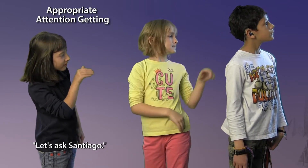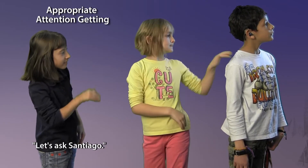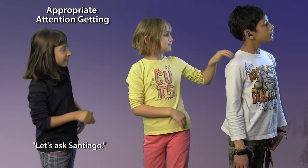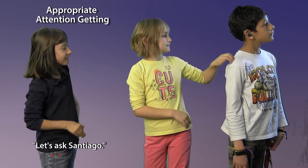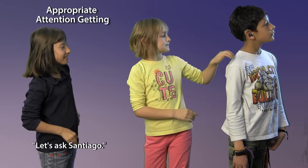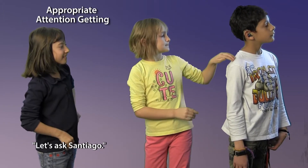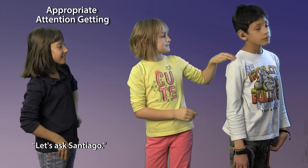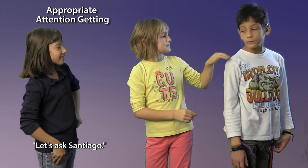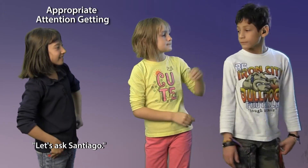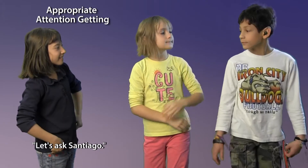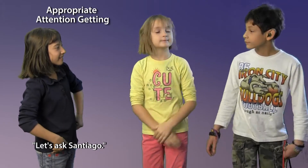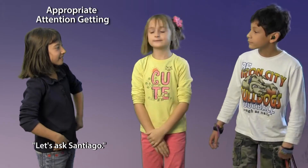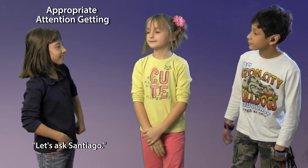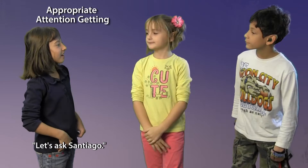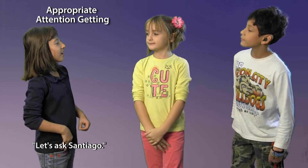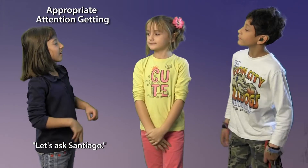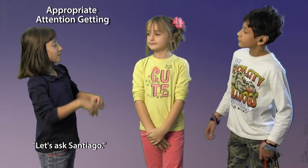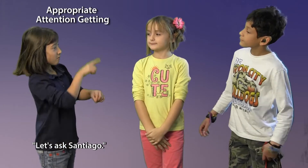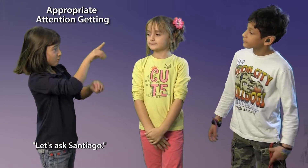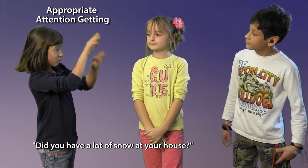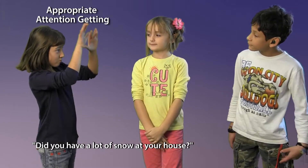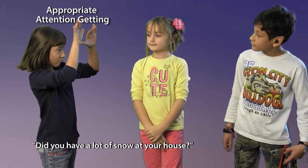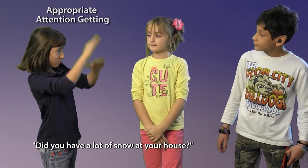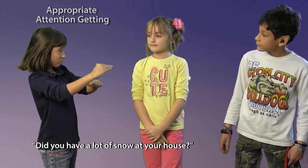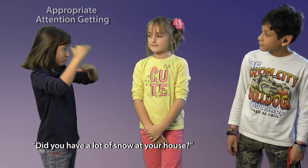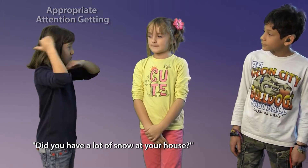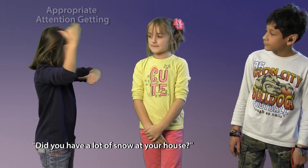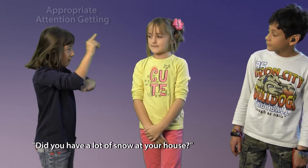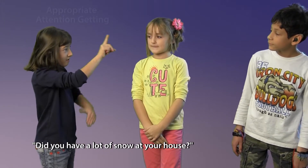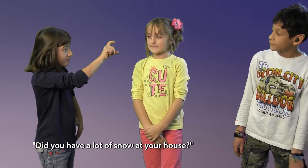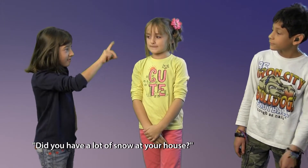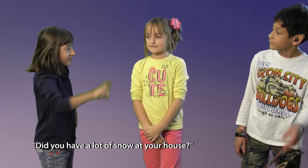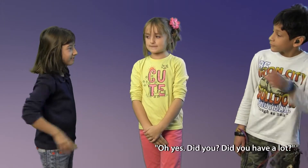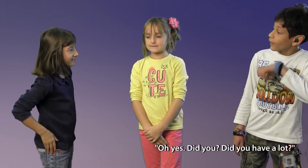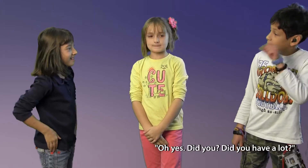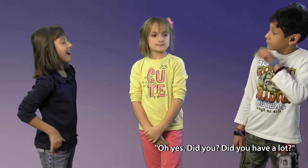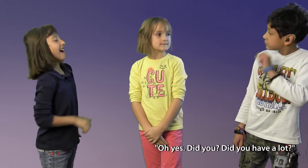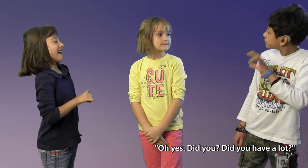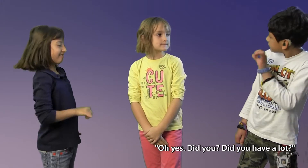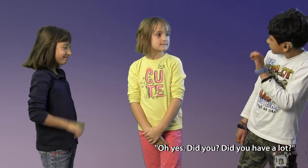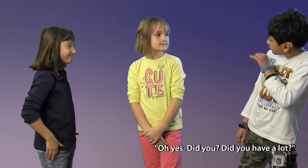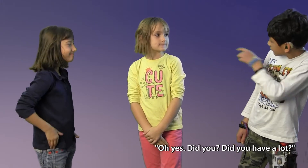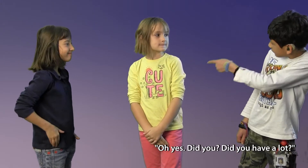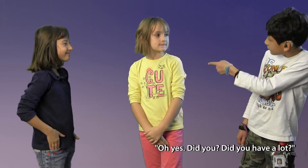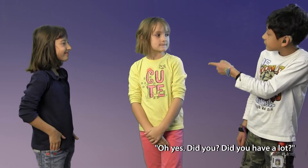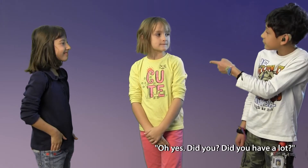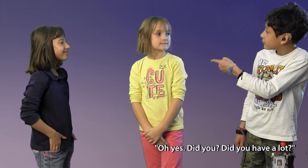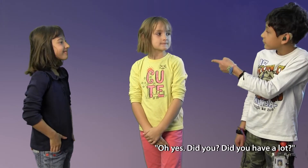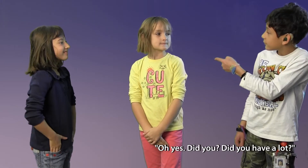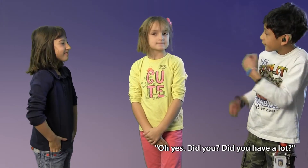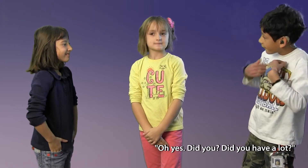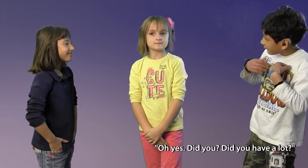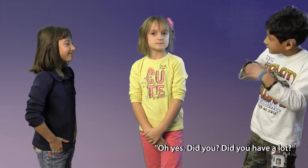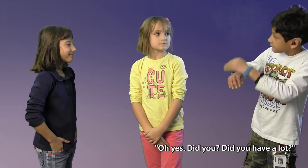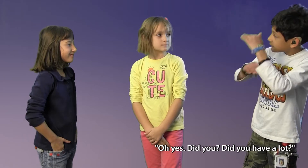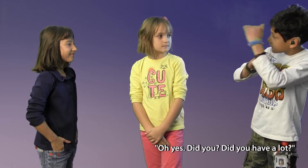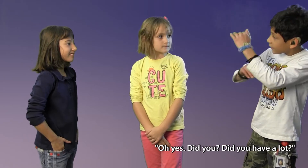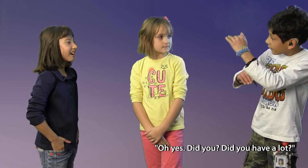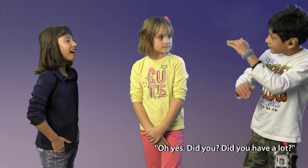Let's ask Santiago. Did you have a lot of snow at your house? Oh yes. Did you? Did you have a lot?